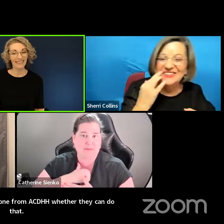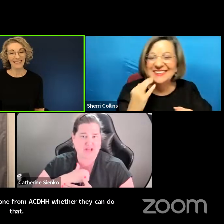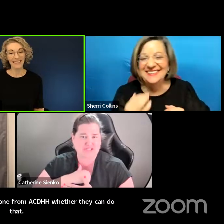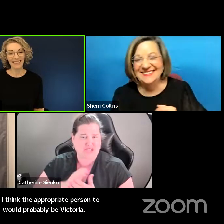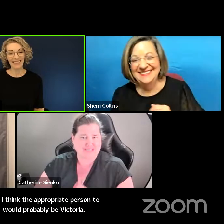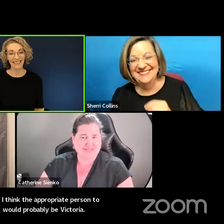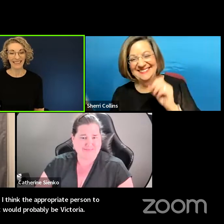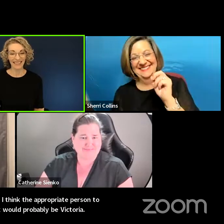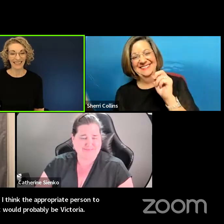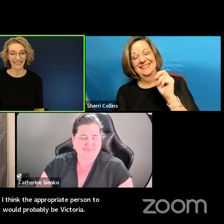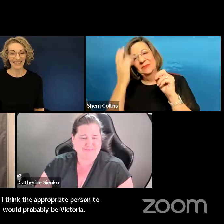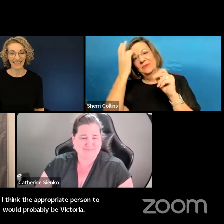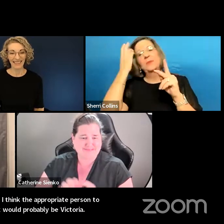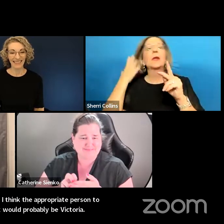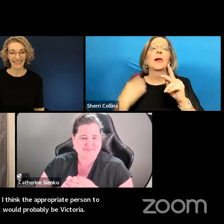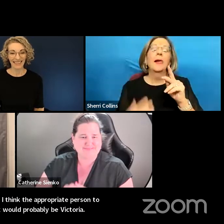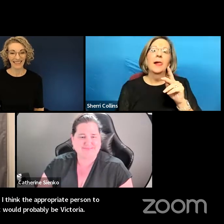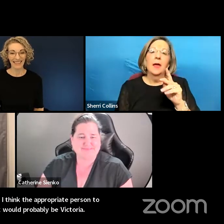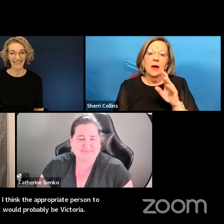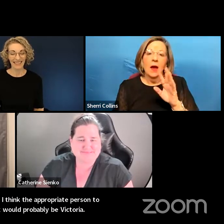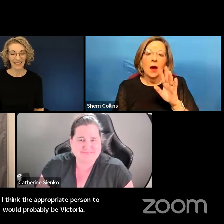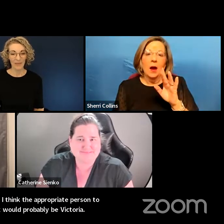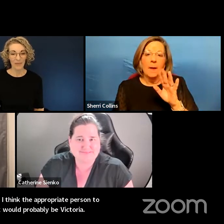me. My apologies.